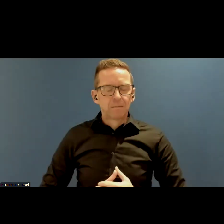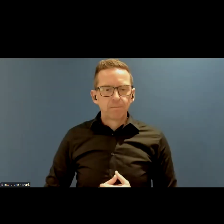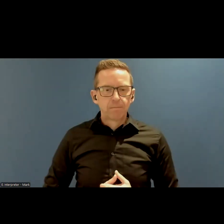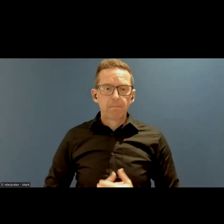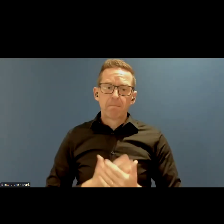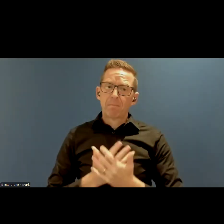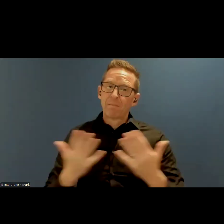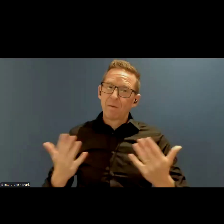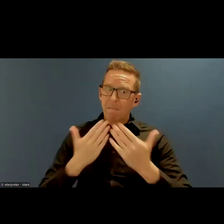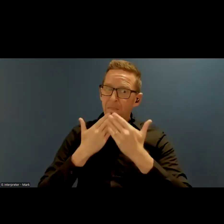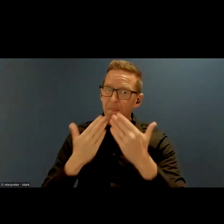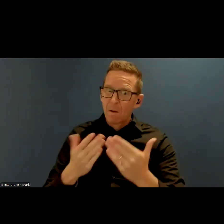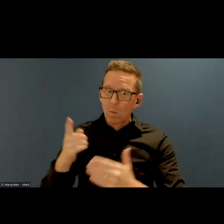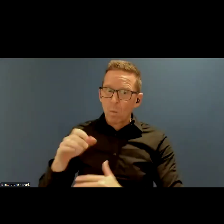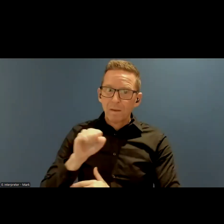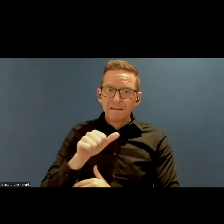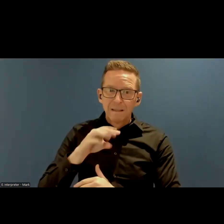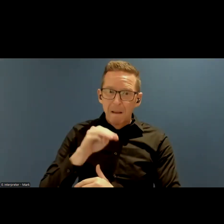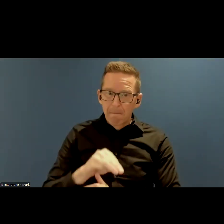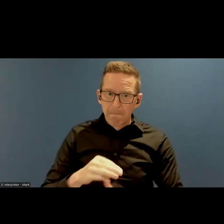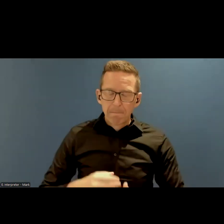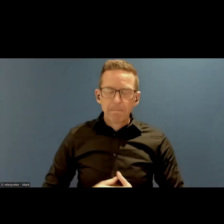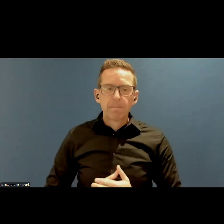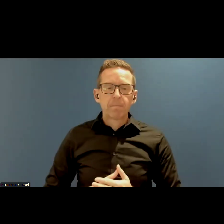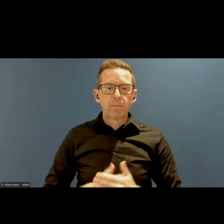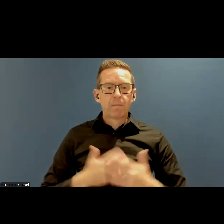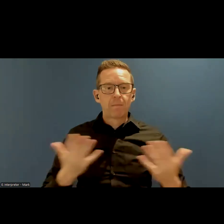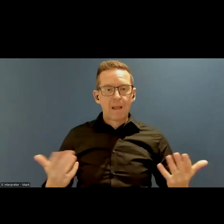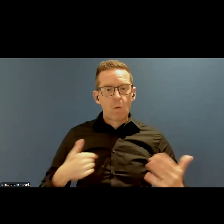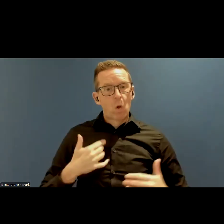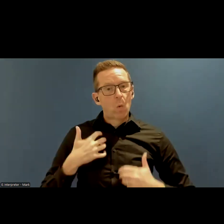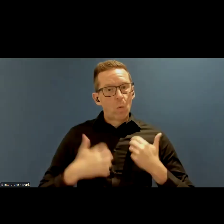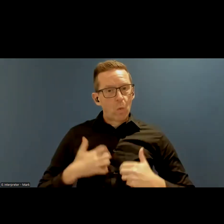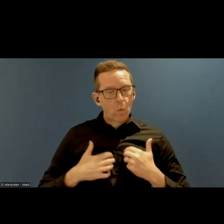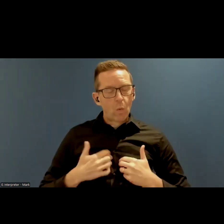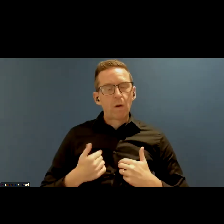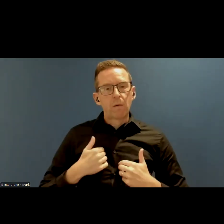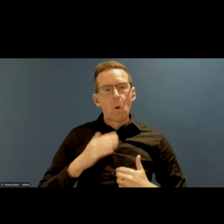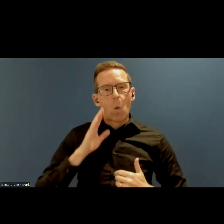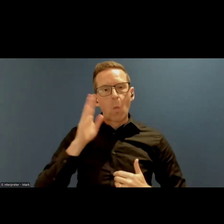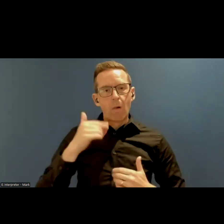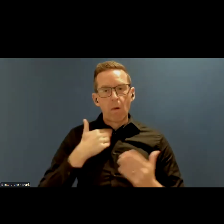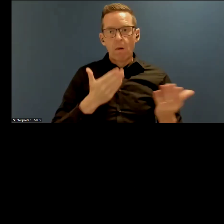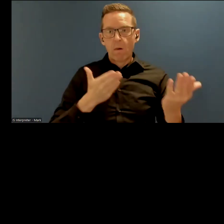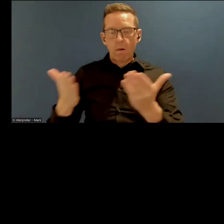much once again, Samuel. It is now my pleasure to hand over to